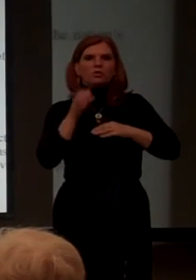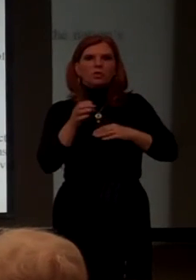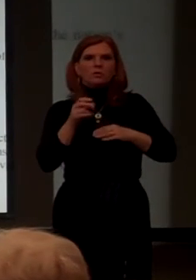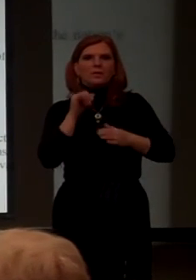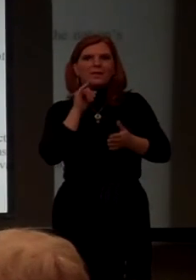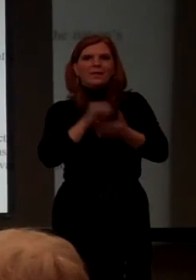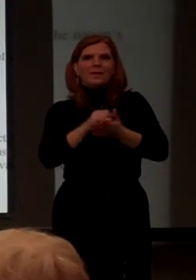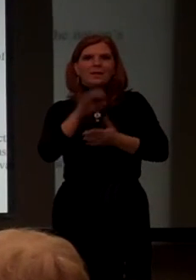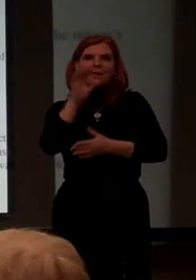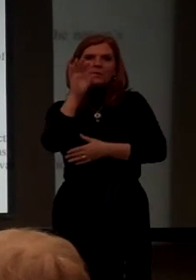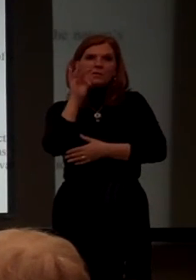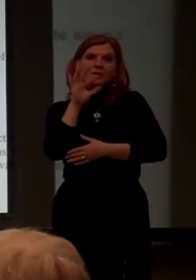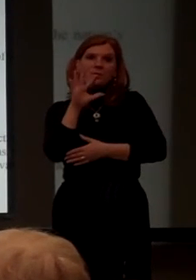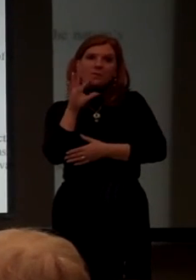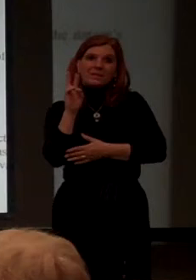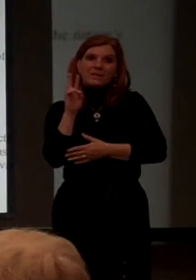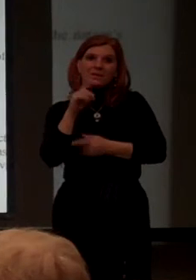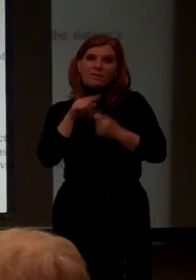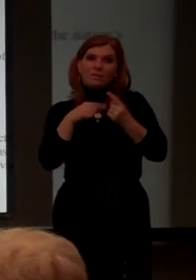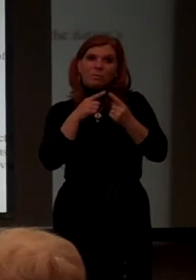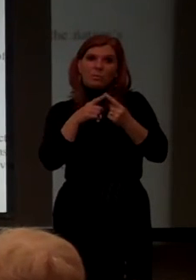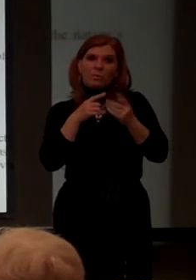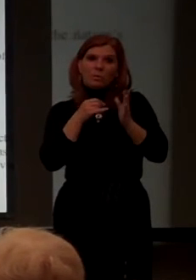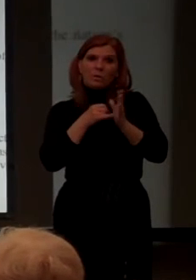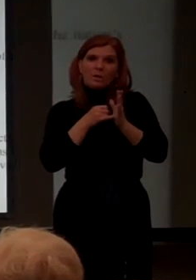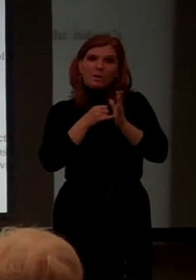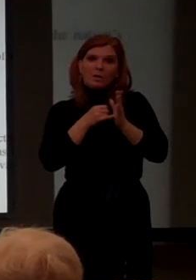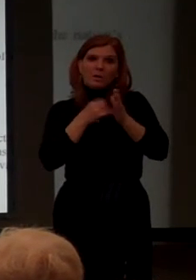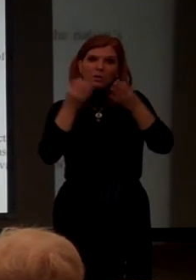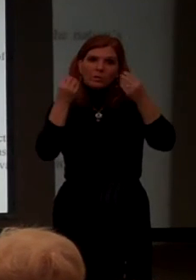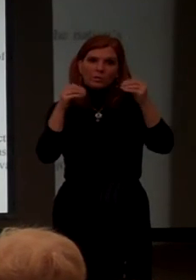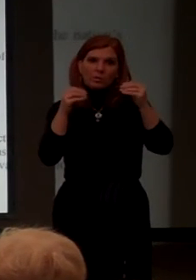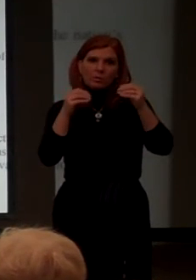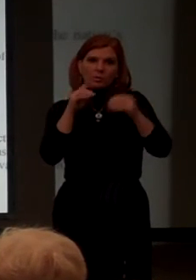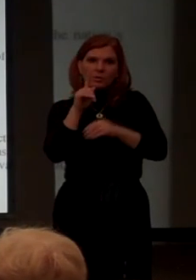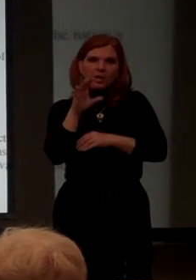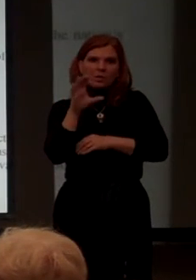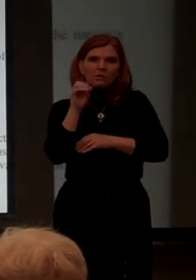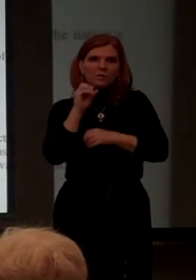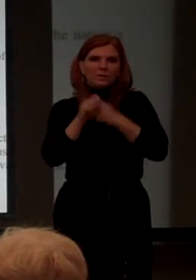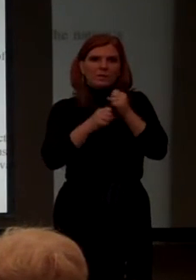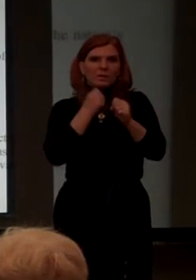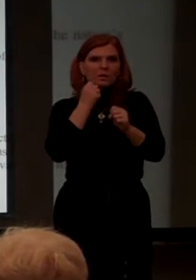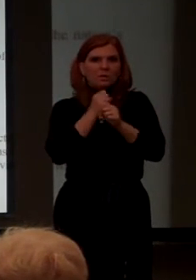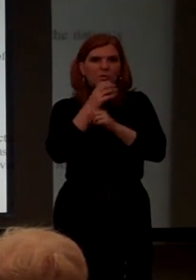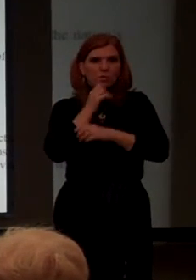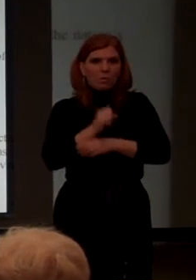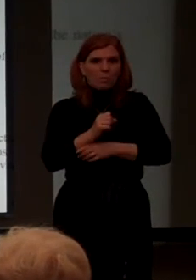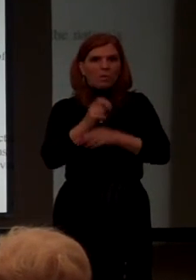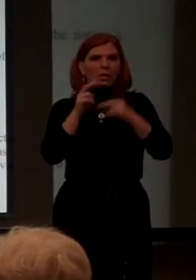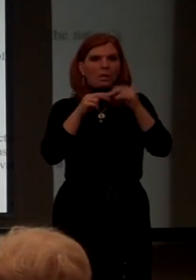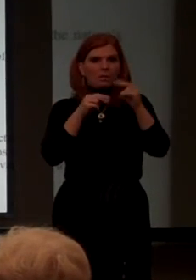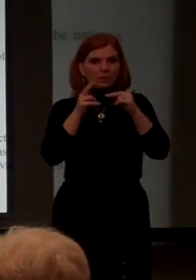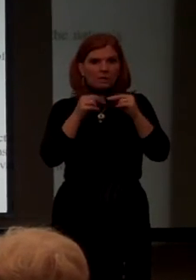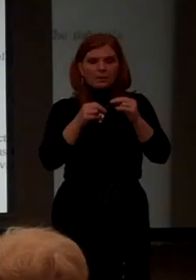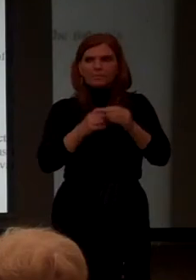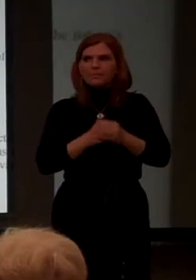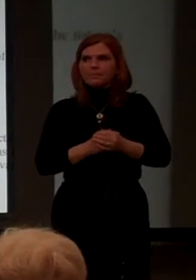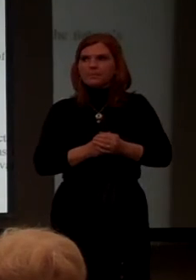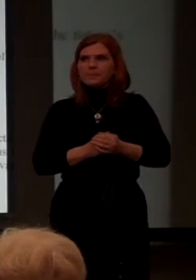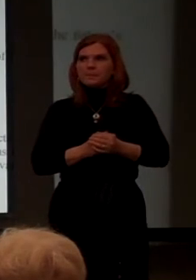That was 1957 when it sold. It was 150 years old.